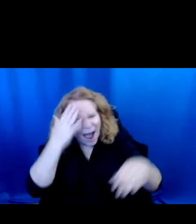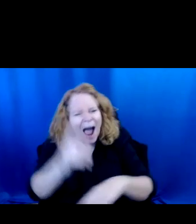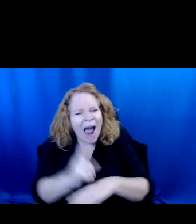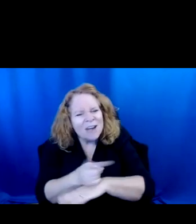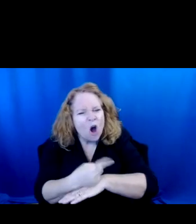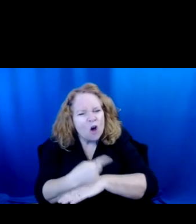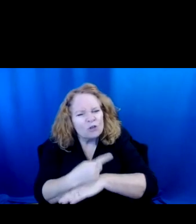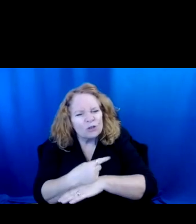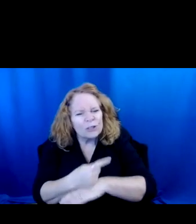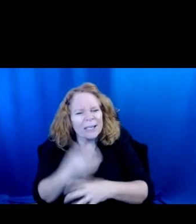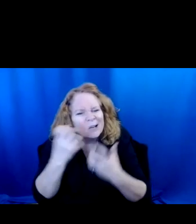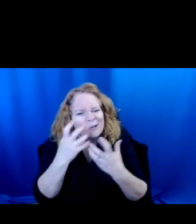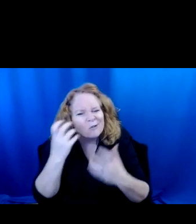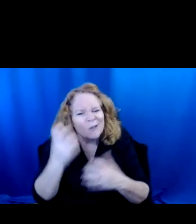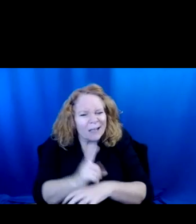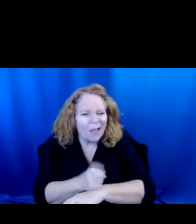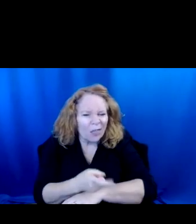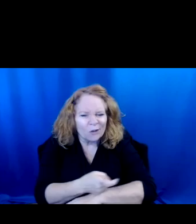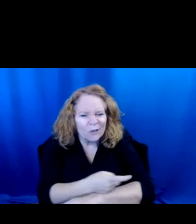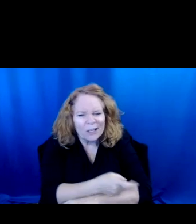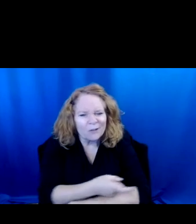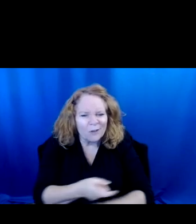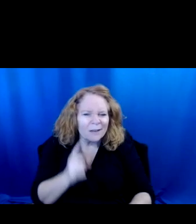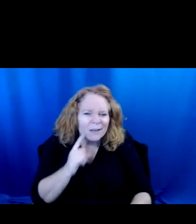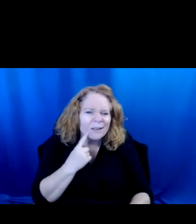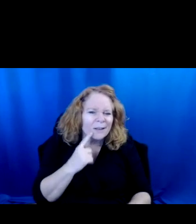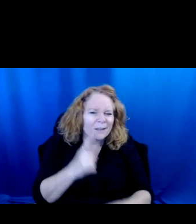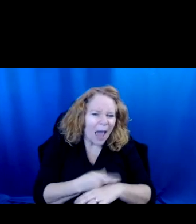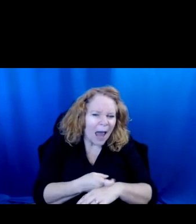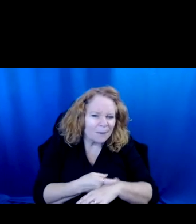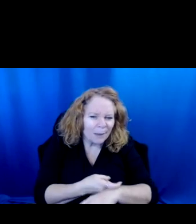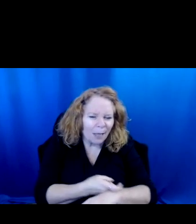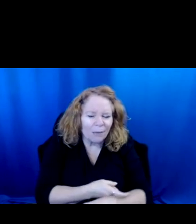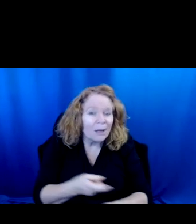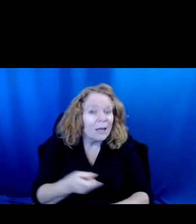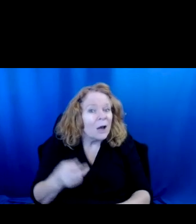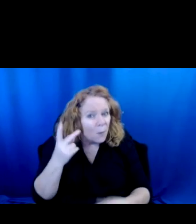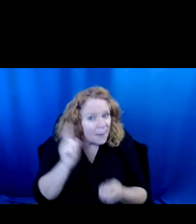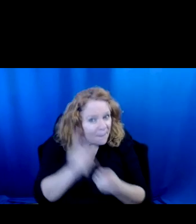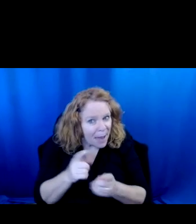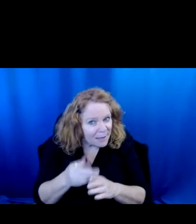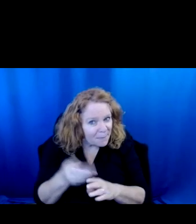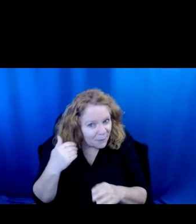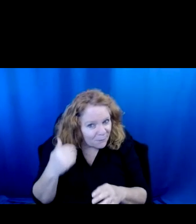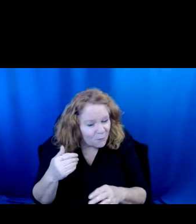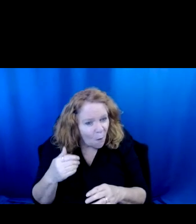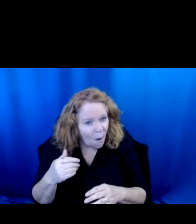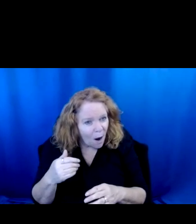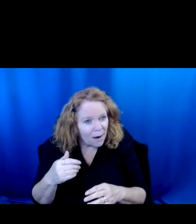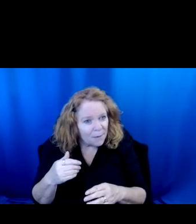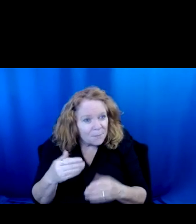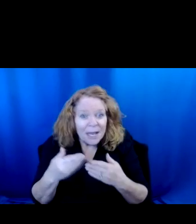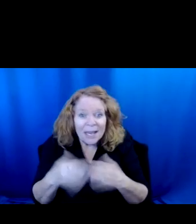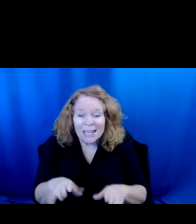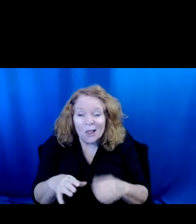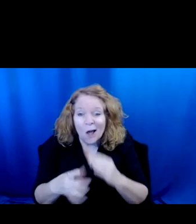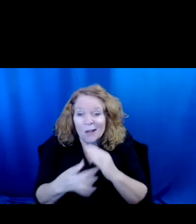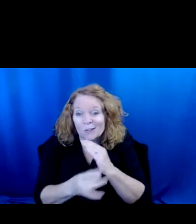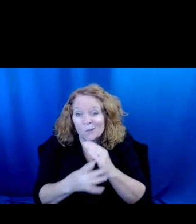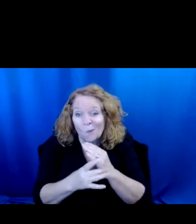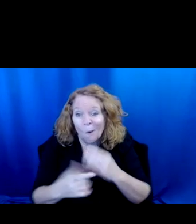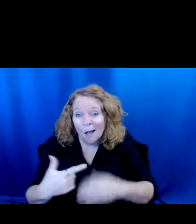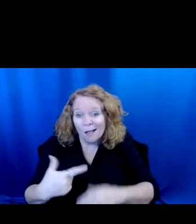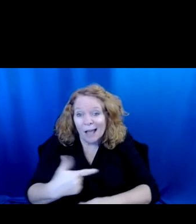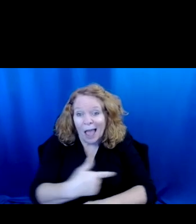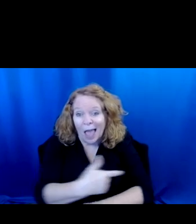the Creaky Cranky Candy. We met him when we went to the seaside this morning. He has lost his oil can then, and we had to help